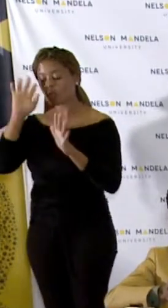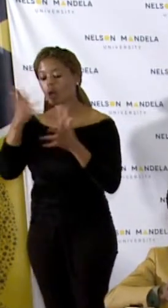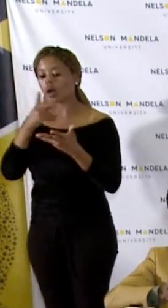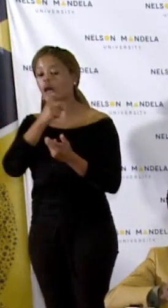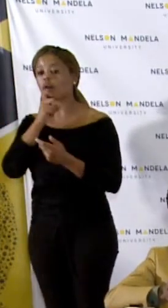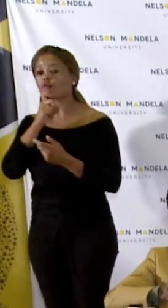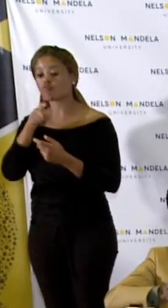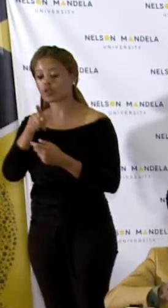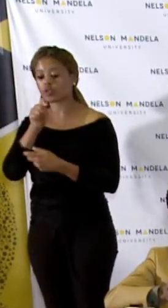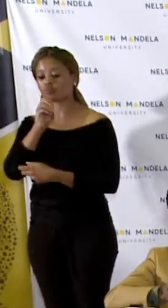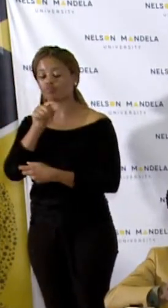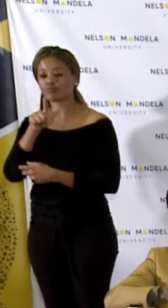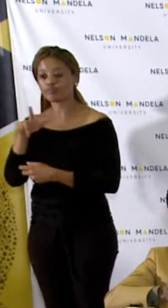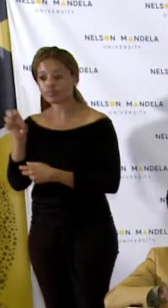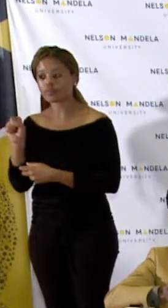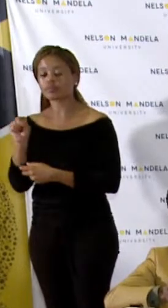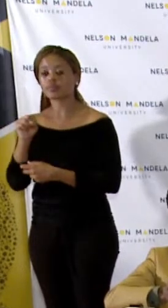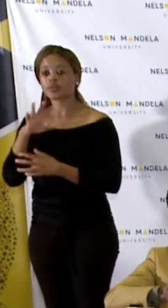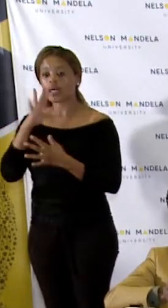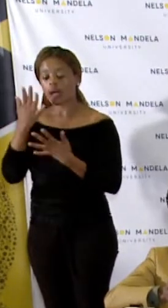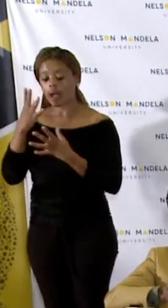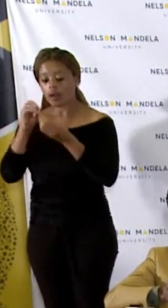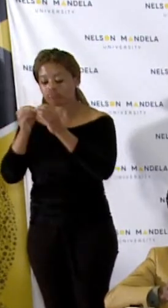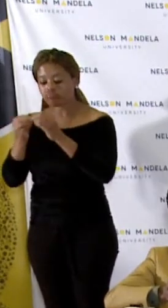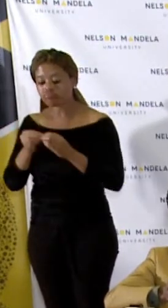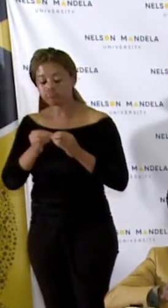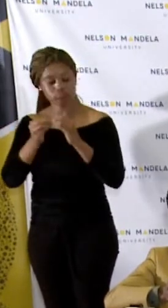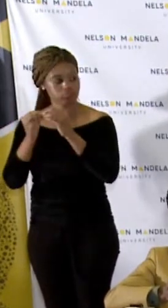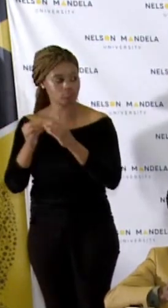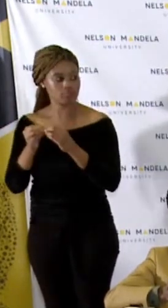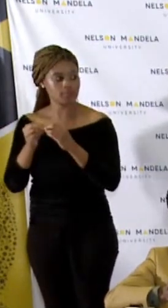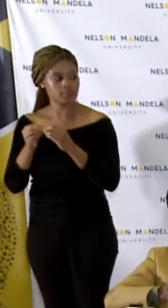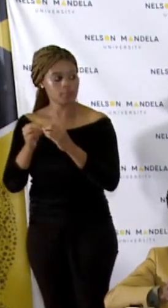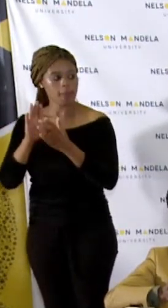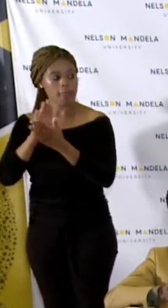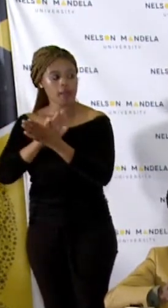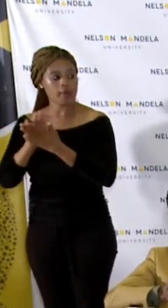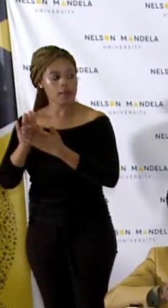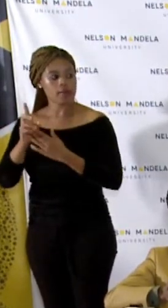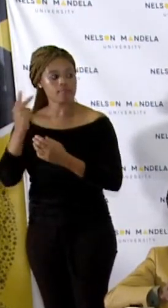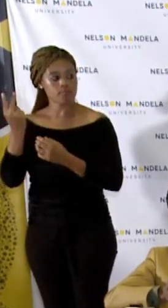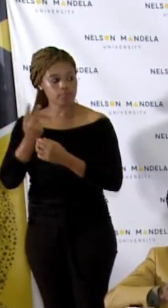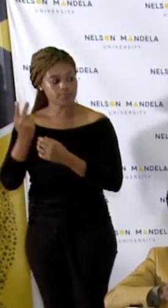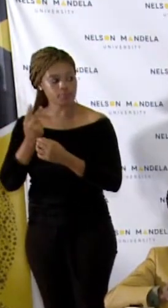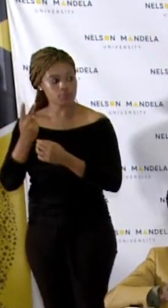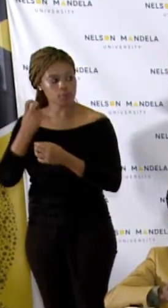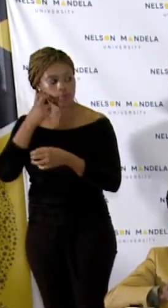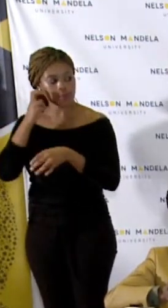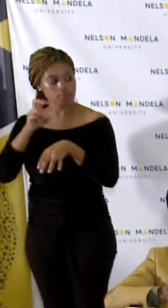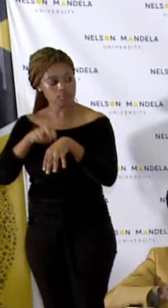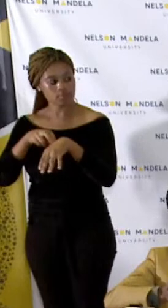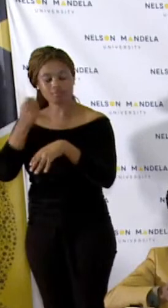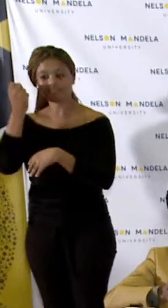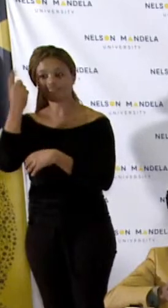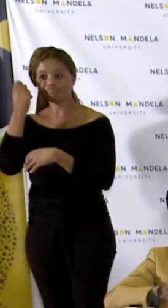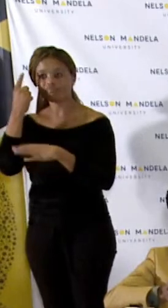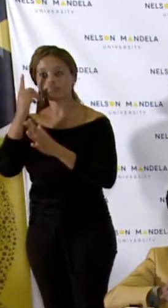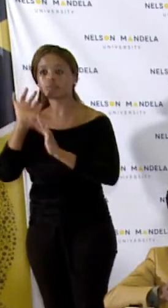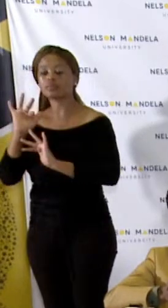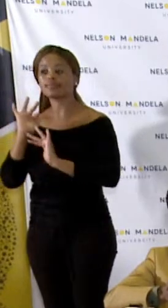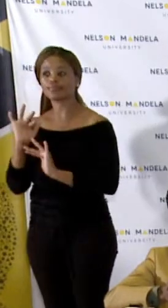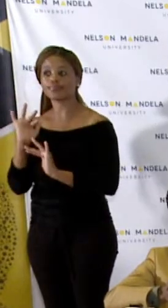these tools, how they are created, what they can do about them, but also we need to understand as a